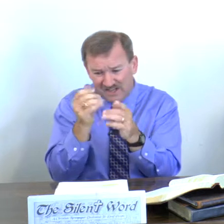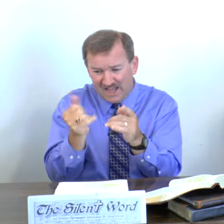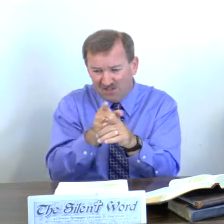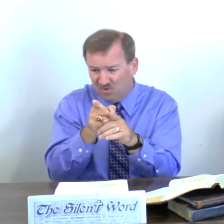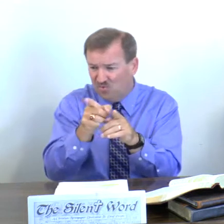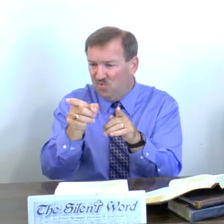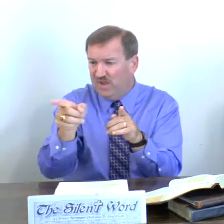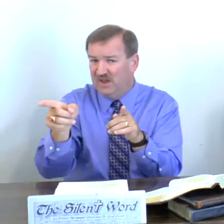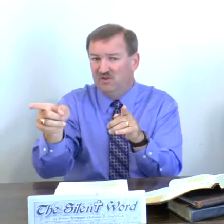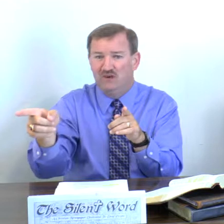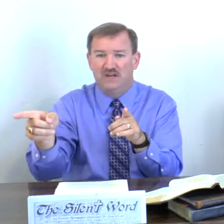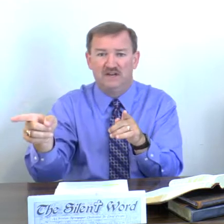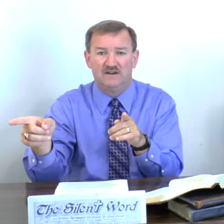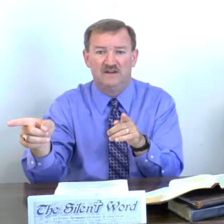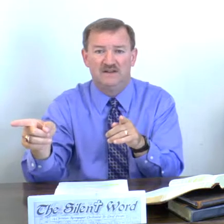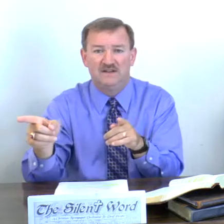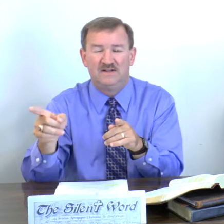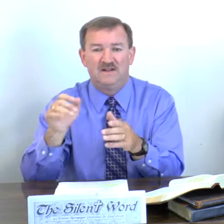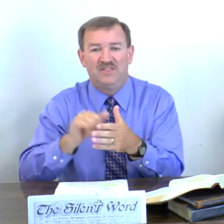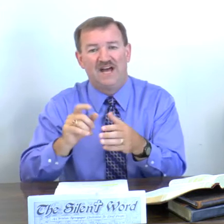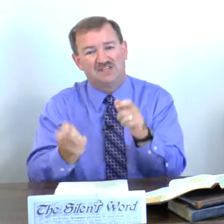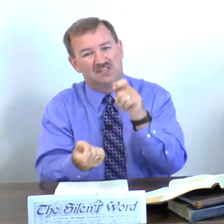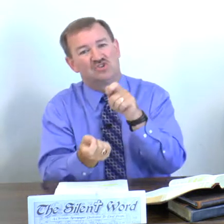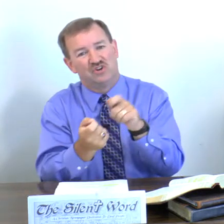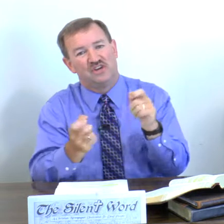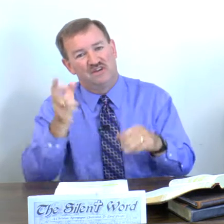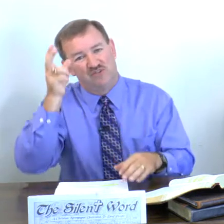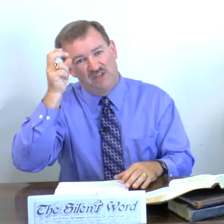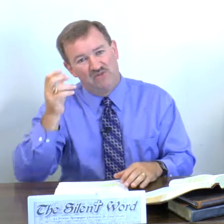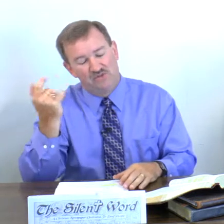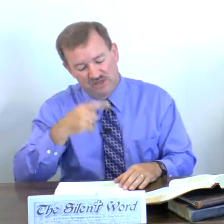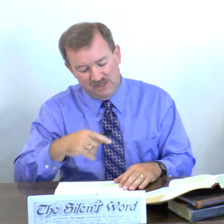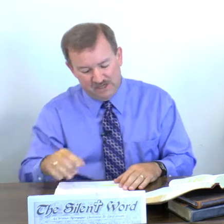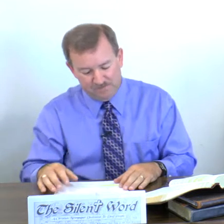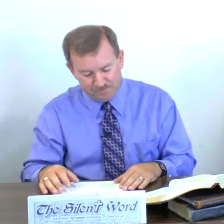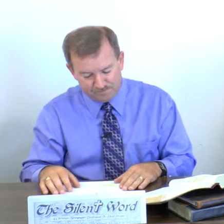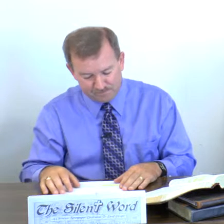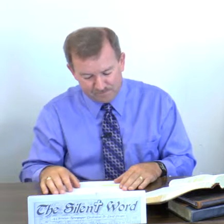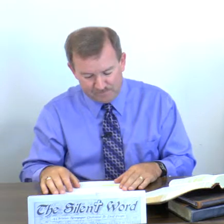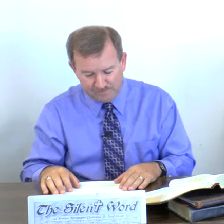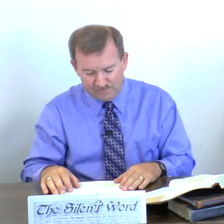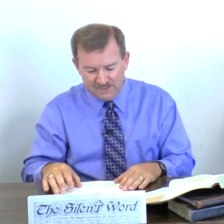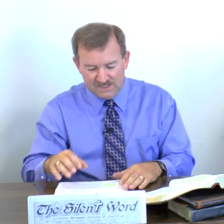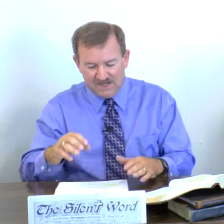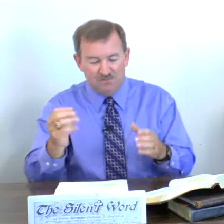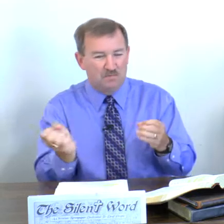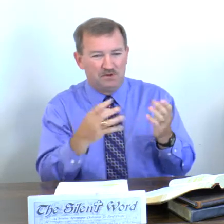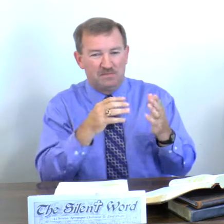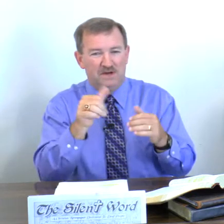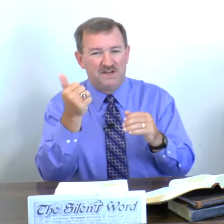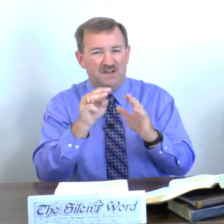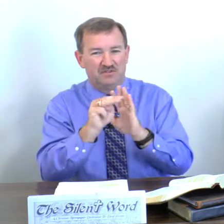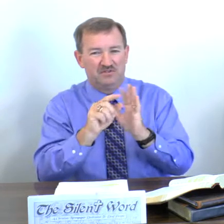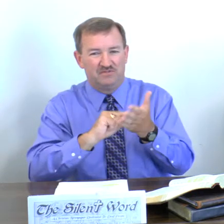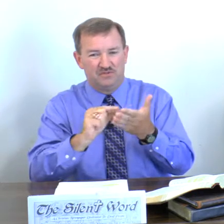now they're way over here. That's the trick of the devil today. I'm going to put up another verse